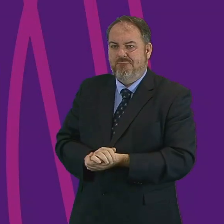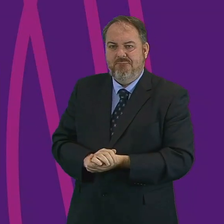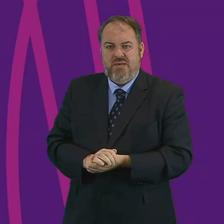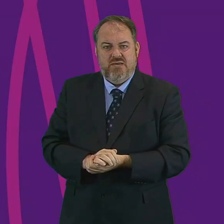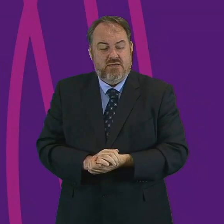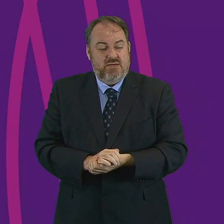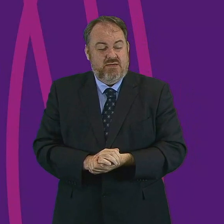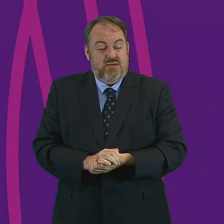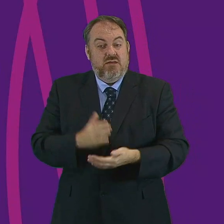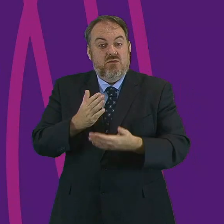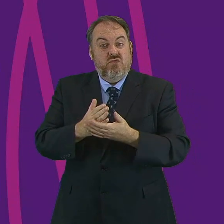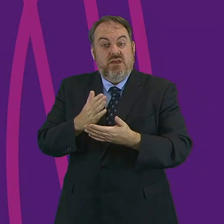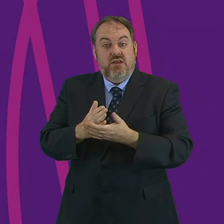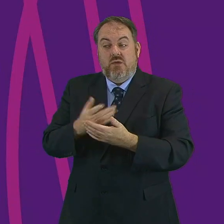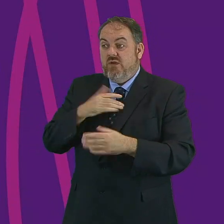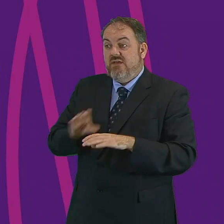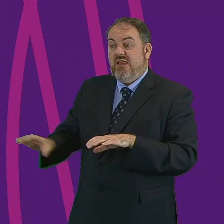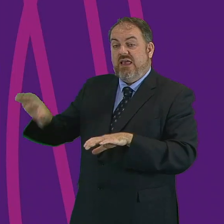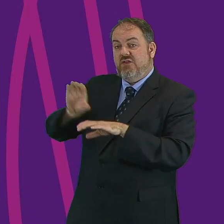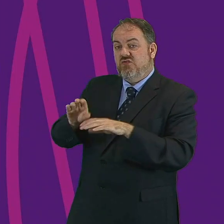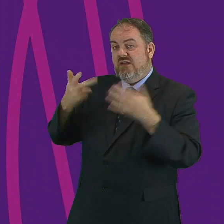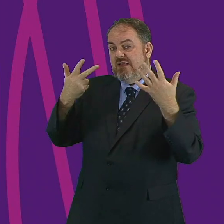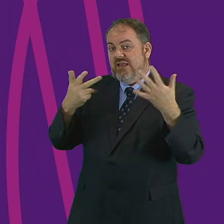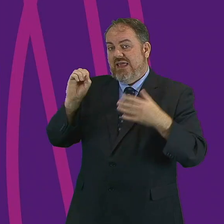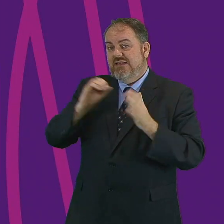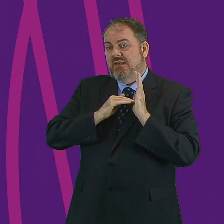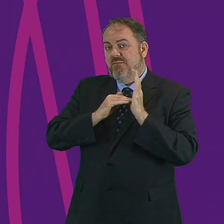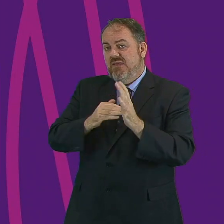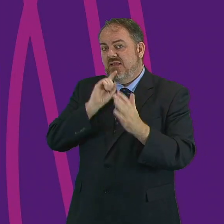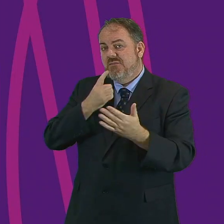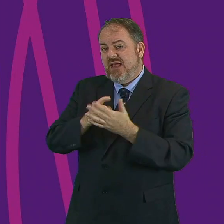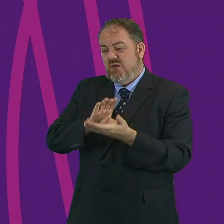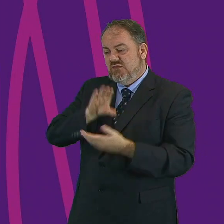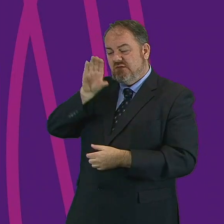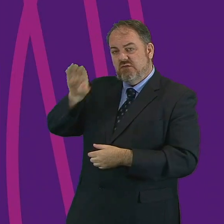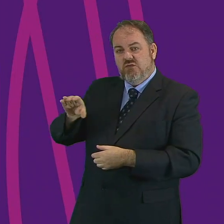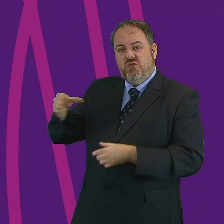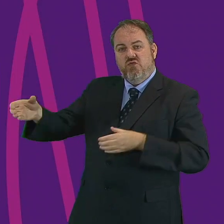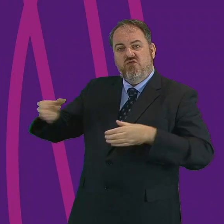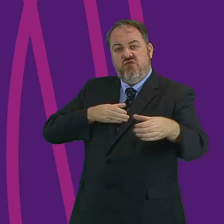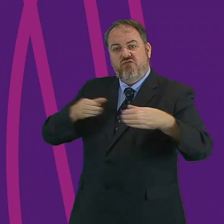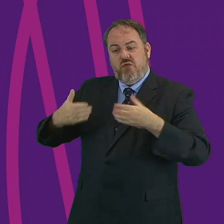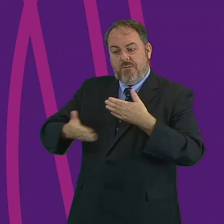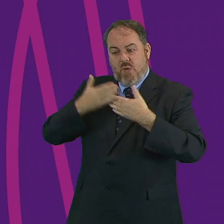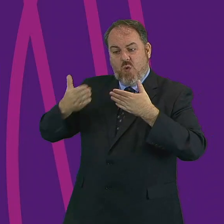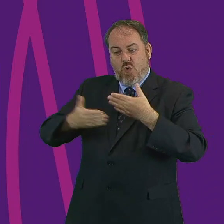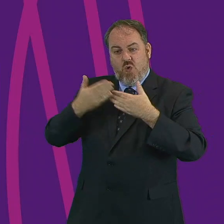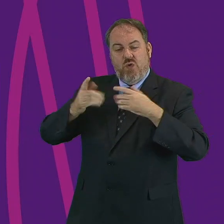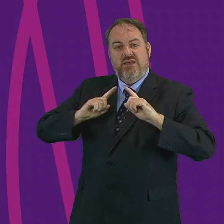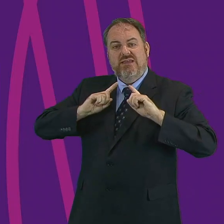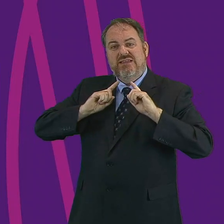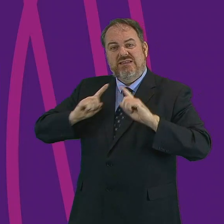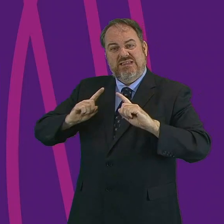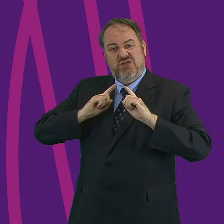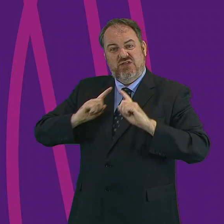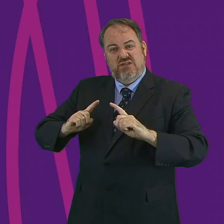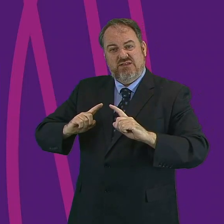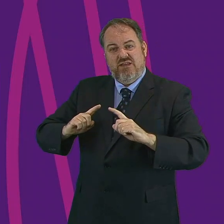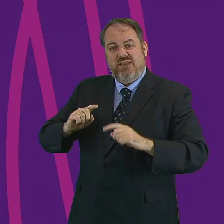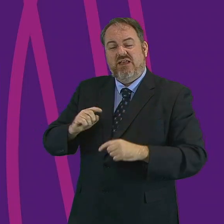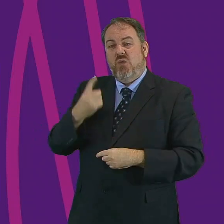these more fundamental questions, one of which is what is the role in care of family members for people in care homes.